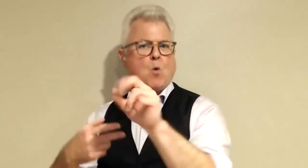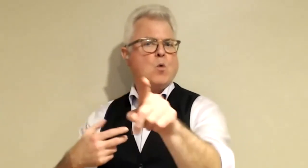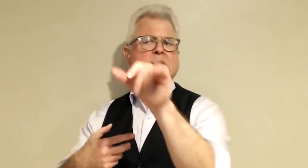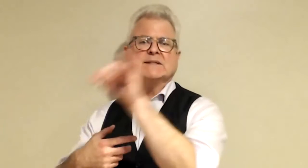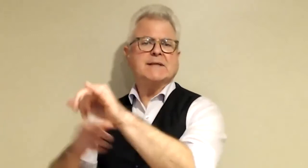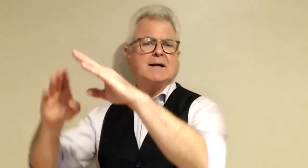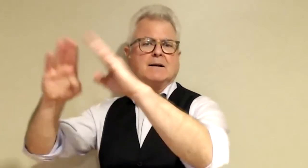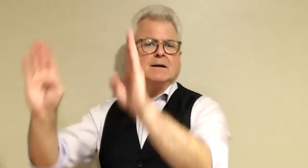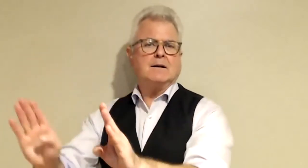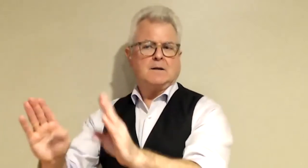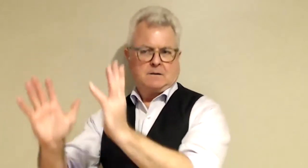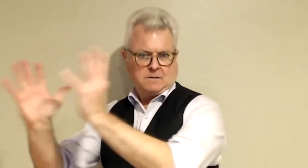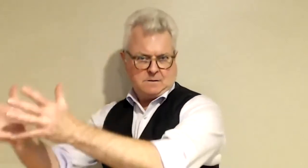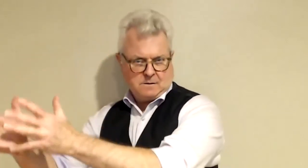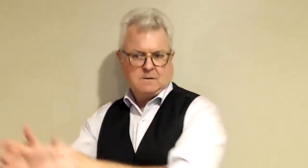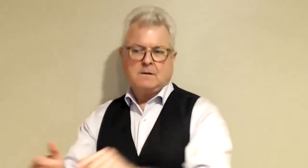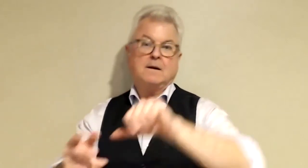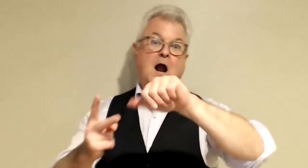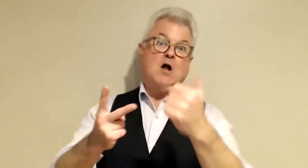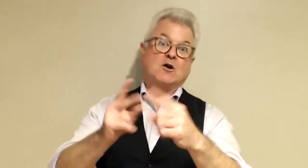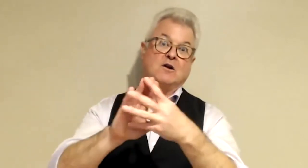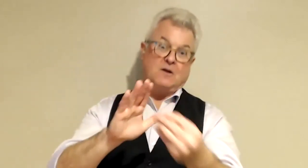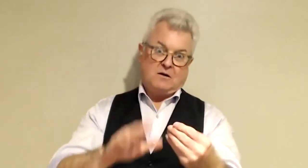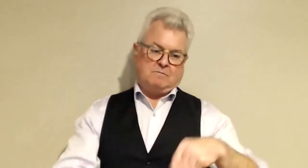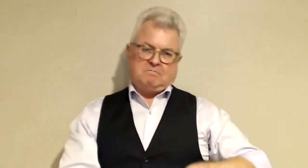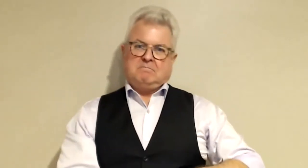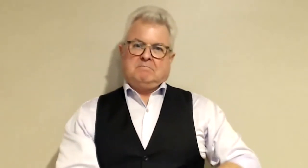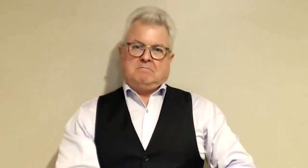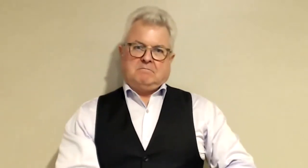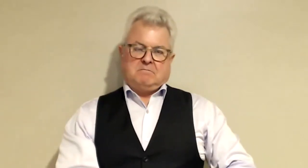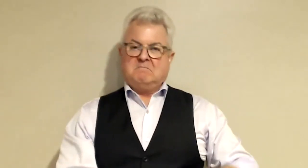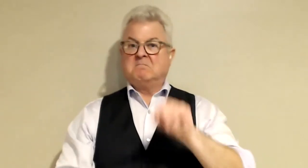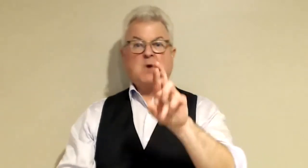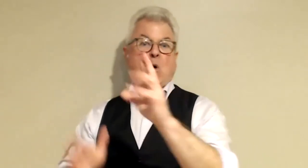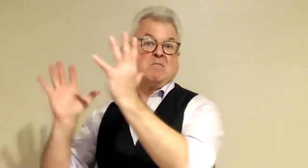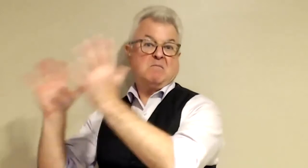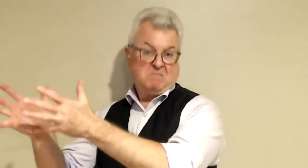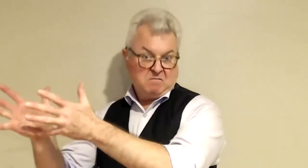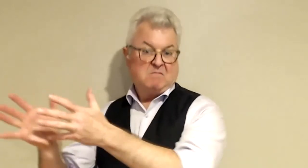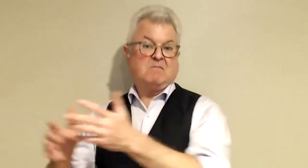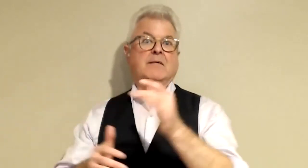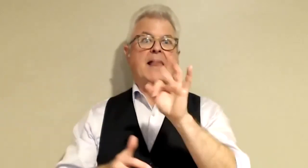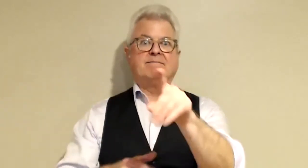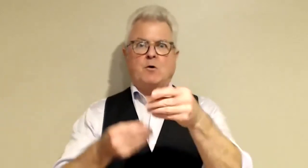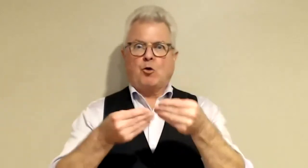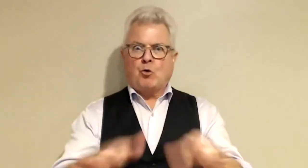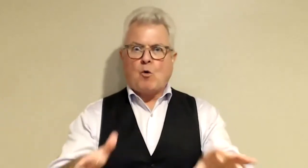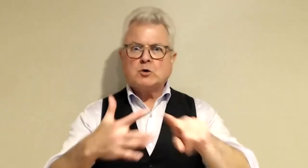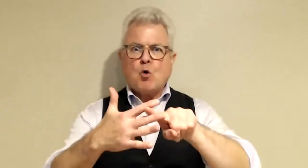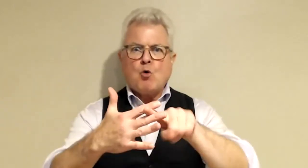at the hotel where you're staying at, or the house that you're staying at. The other one you carry on your personal belonging. So